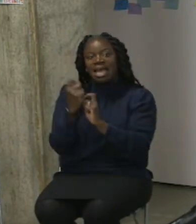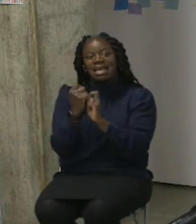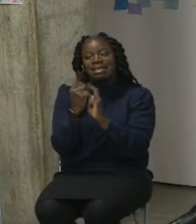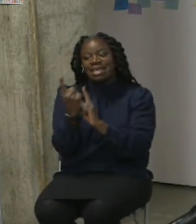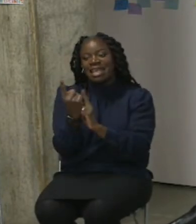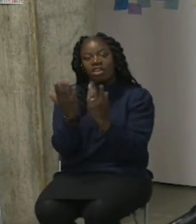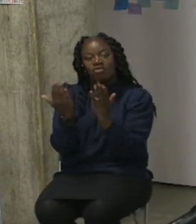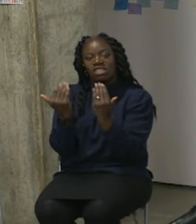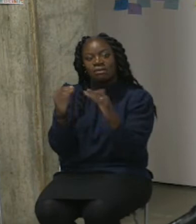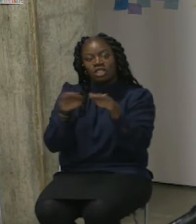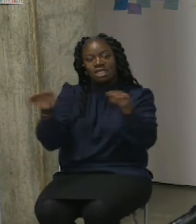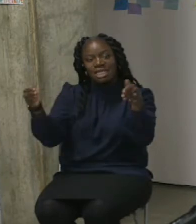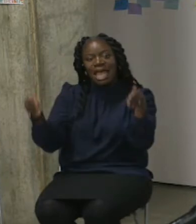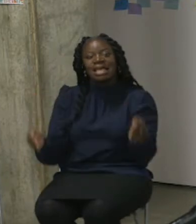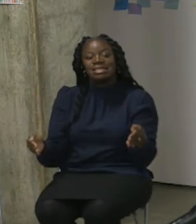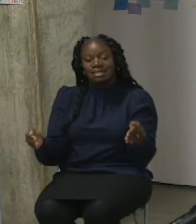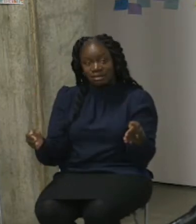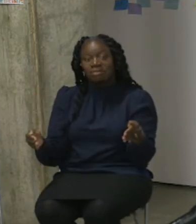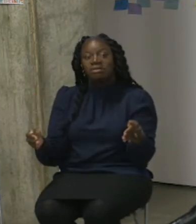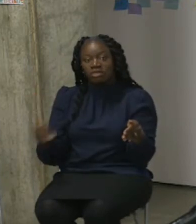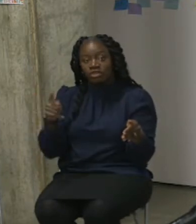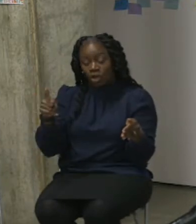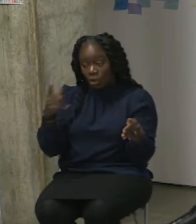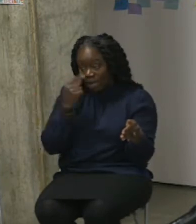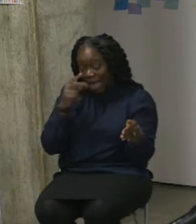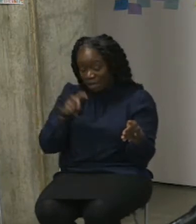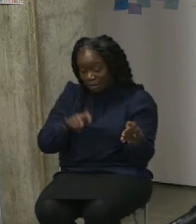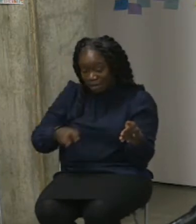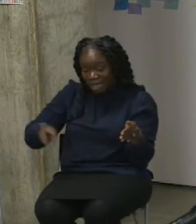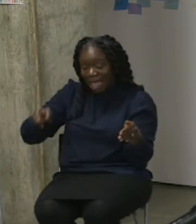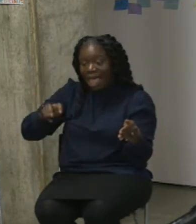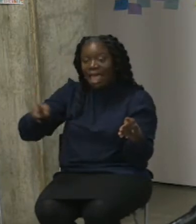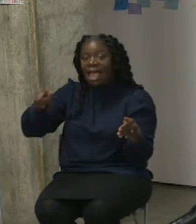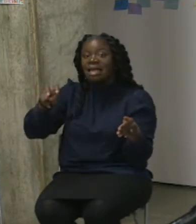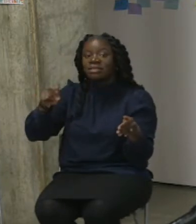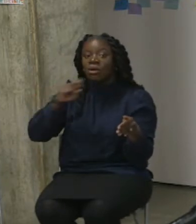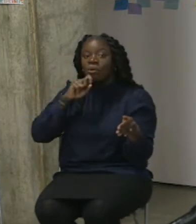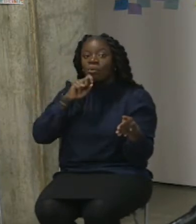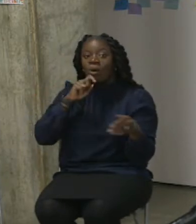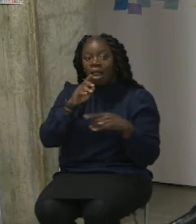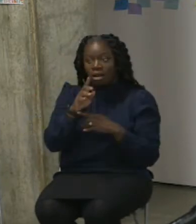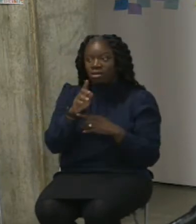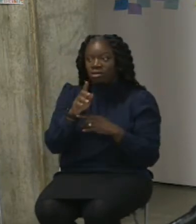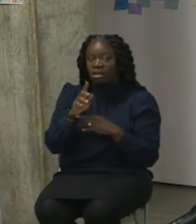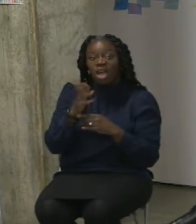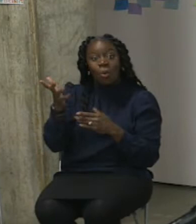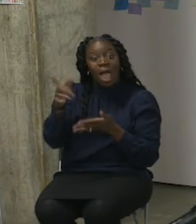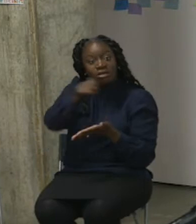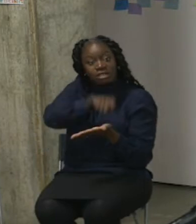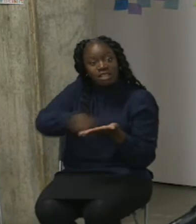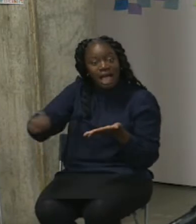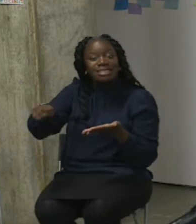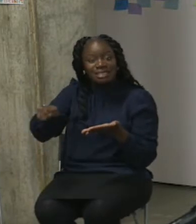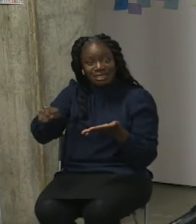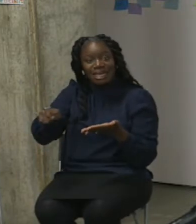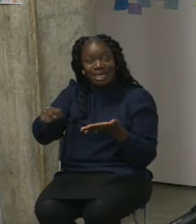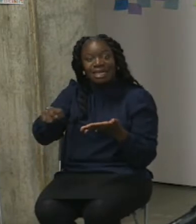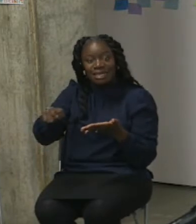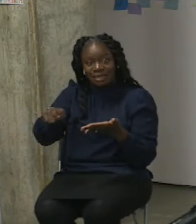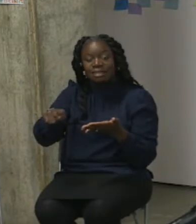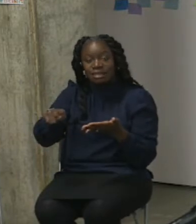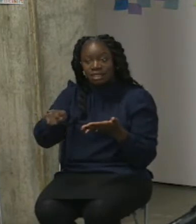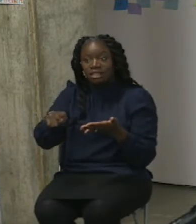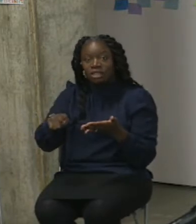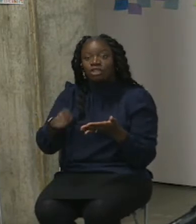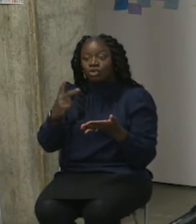reception desk. So if you use stairs, you would go out just probably where you signed in, and you go up 2